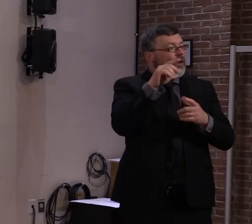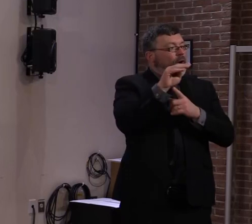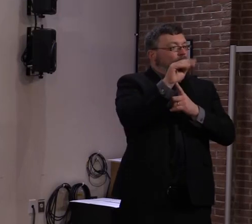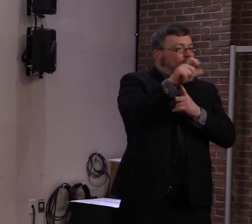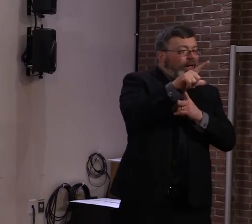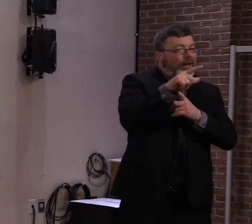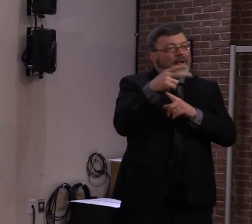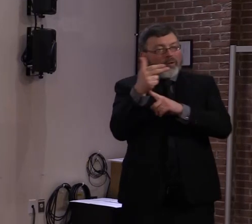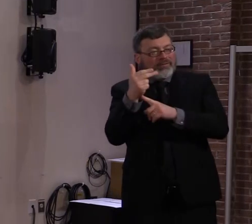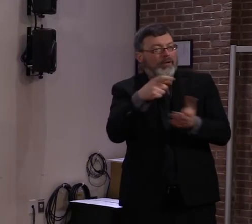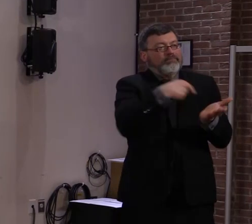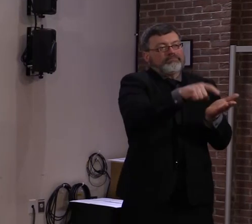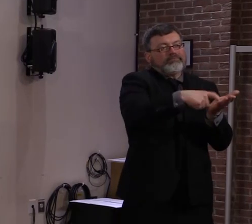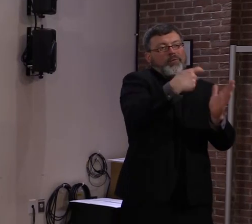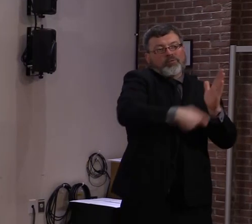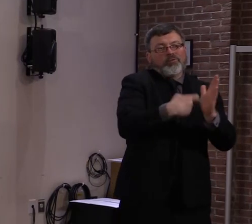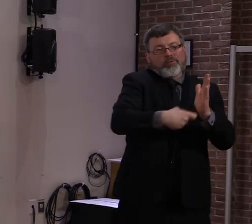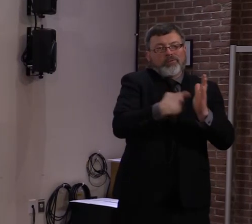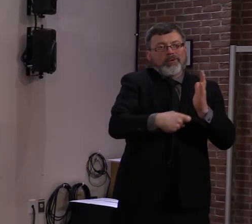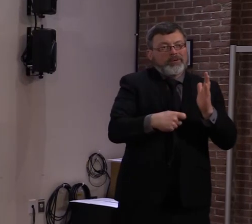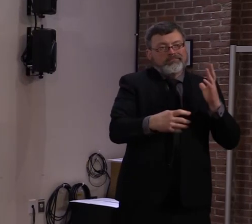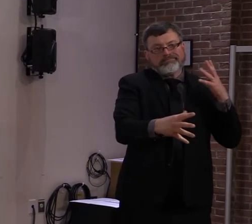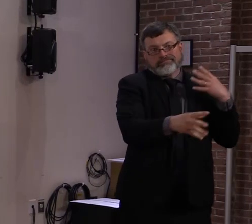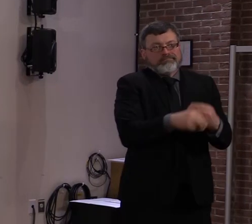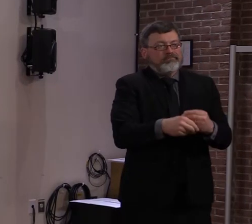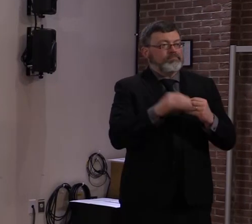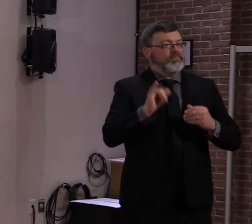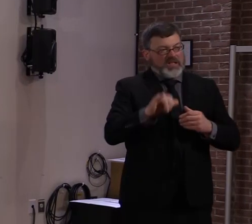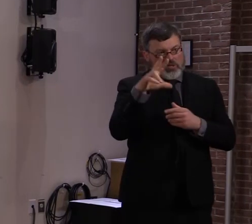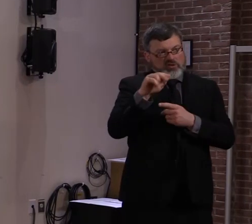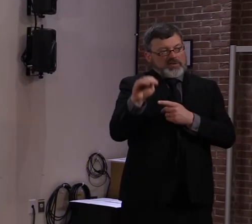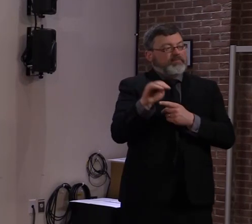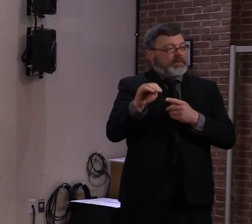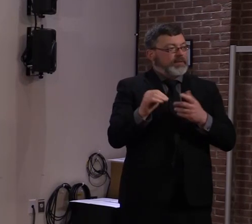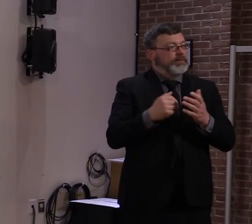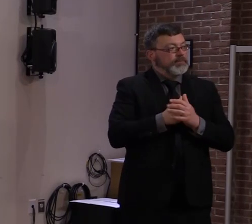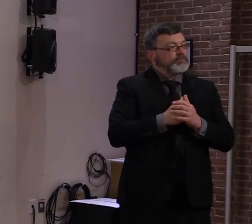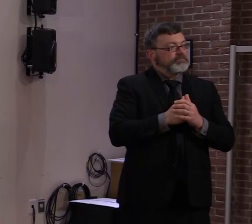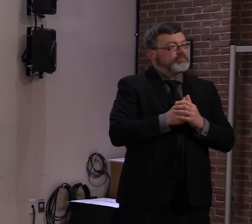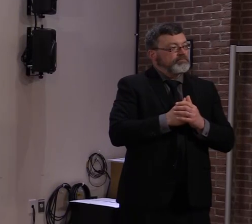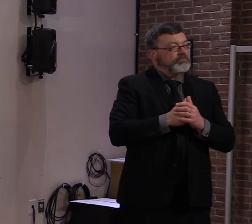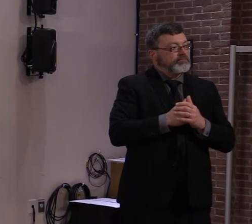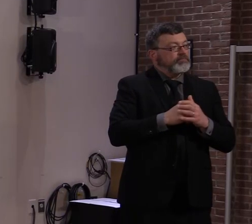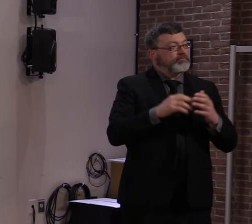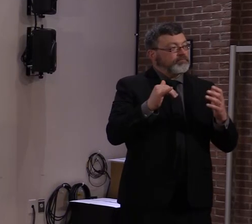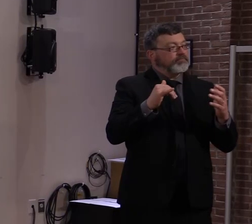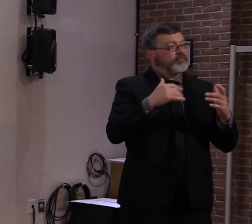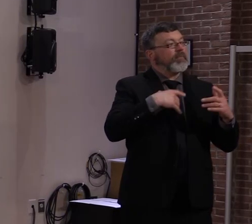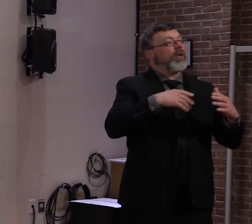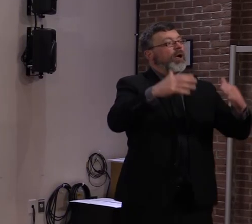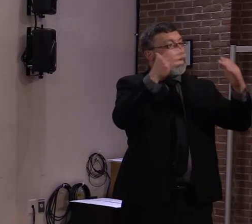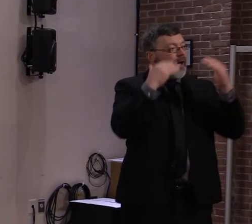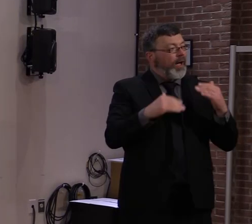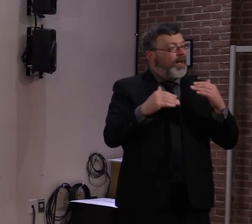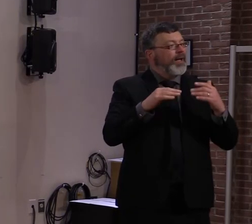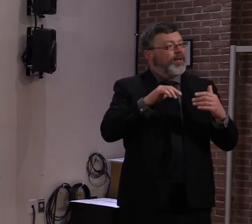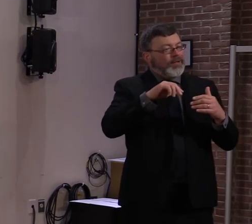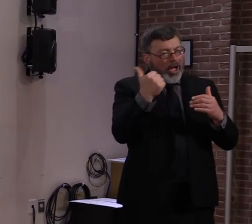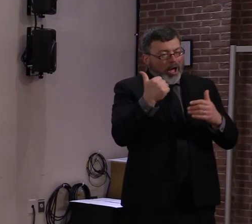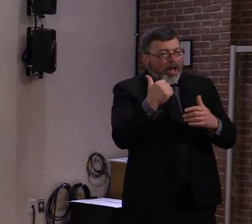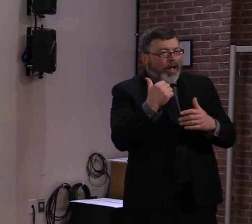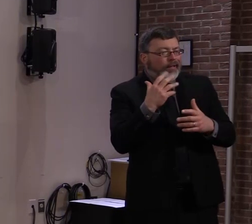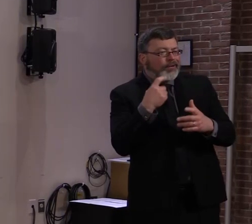costs. The next step is to propose a transition plan for what happens after state fiscal year